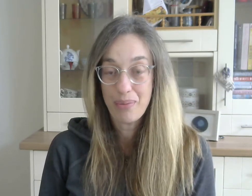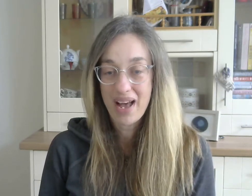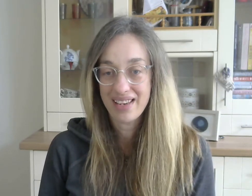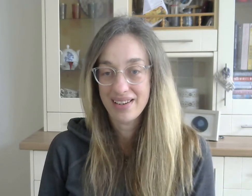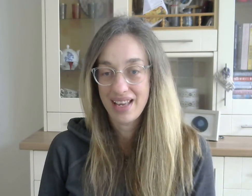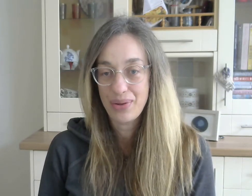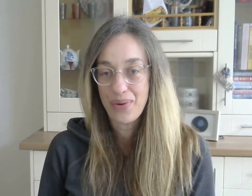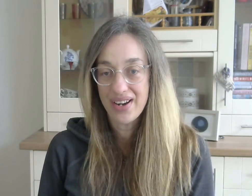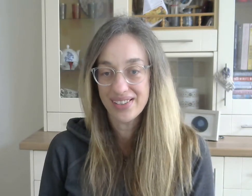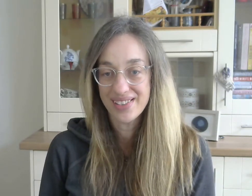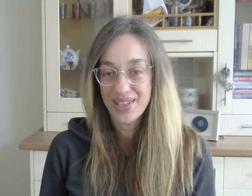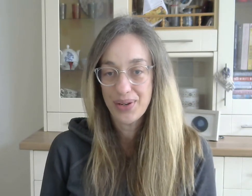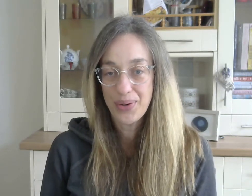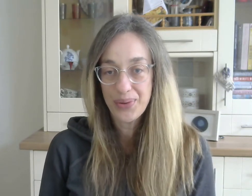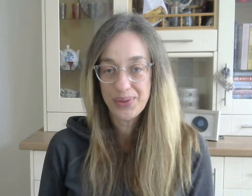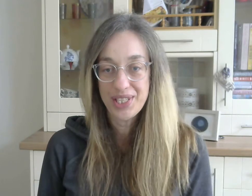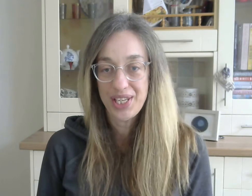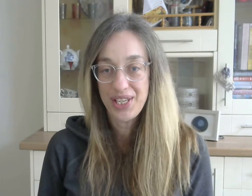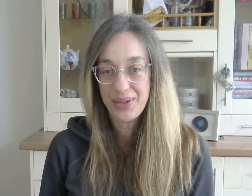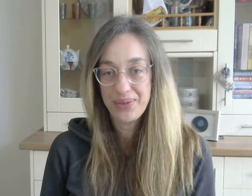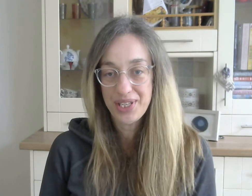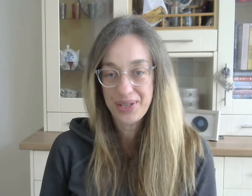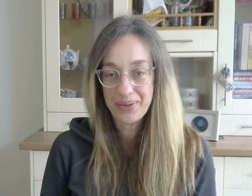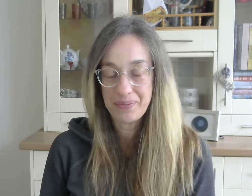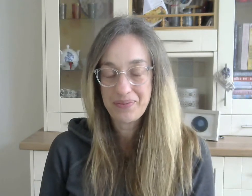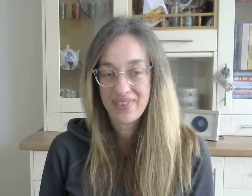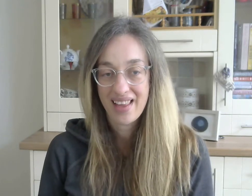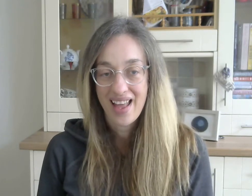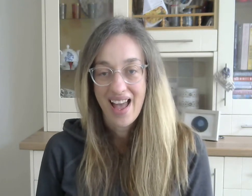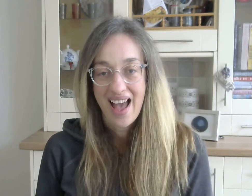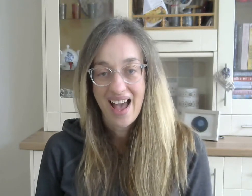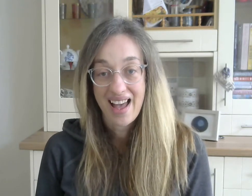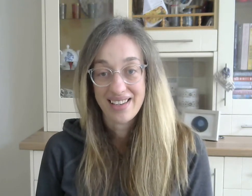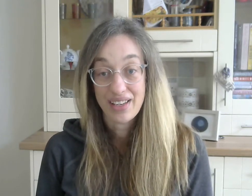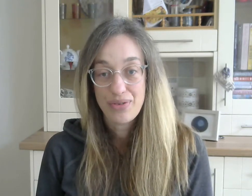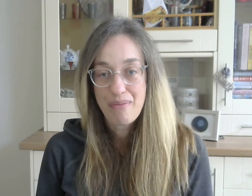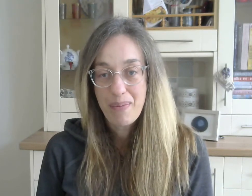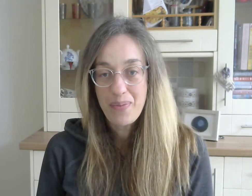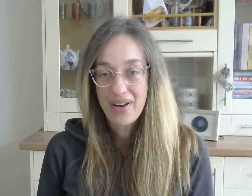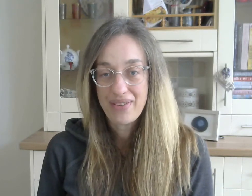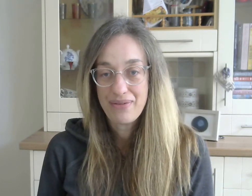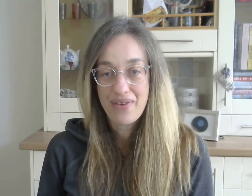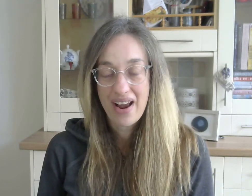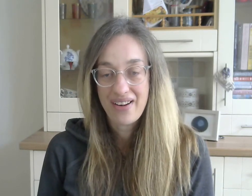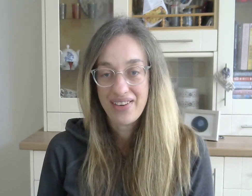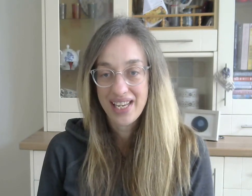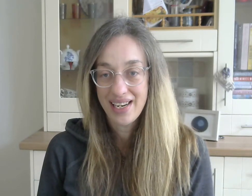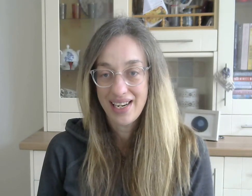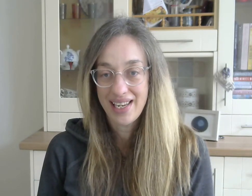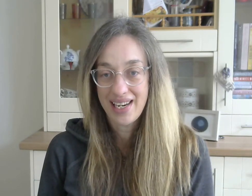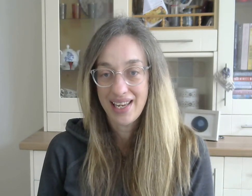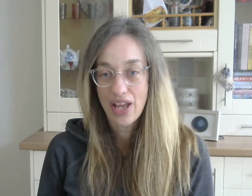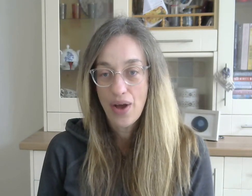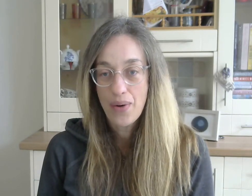band in the world called U2. And I can remember very clearly